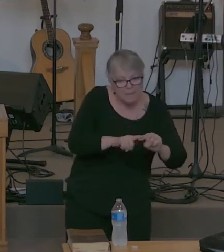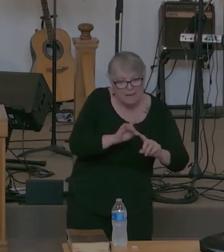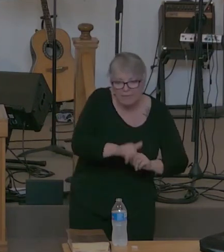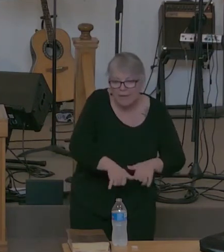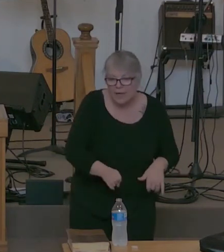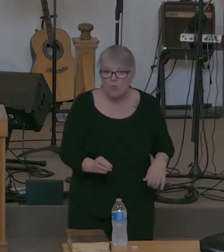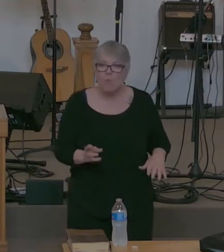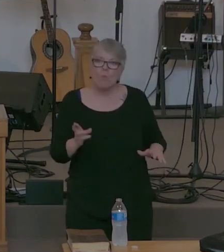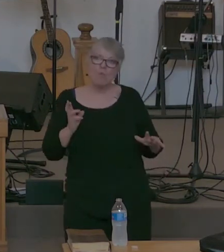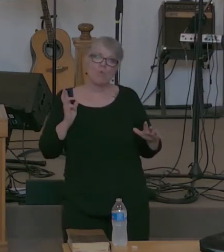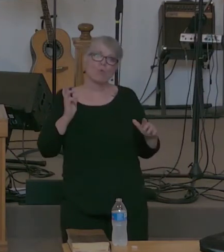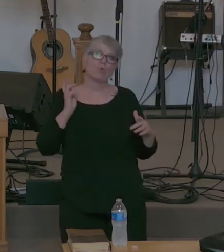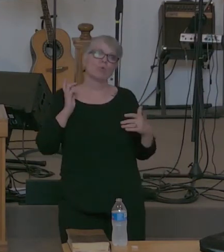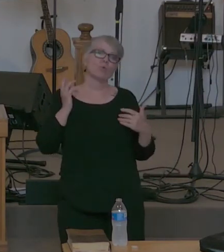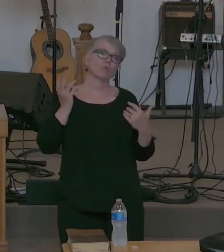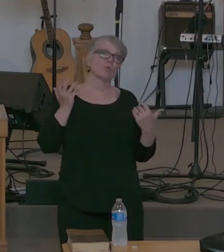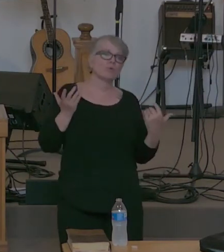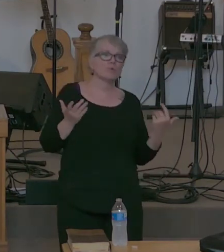or